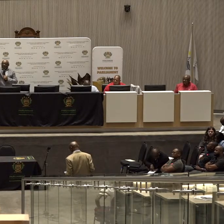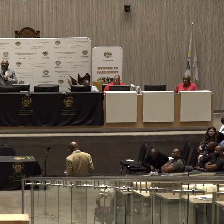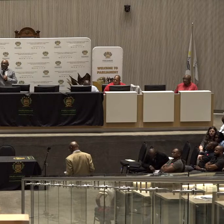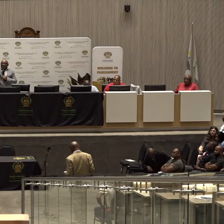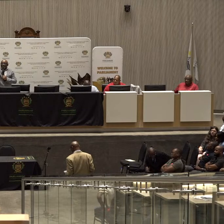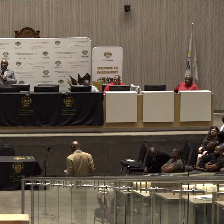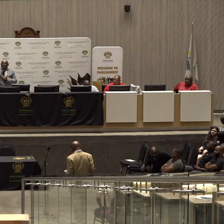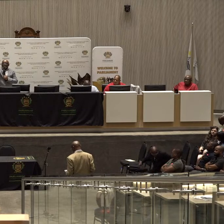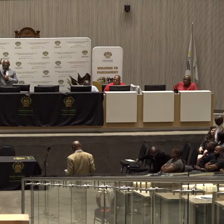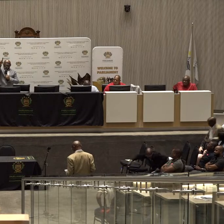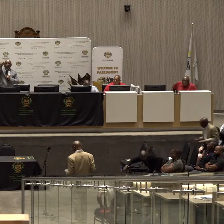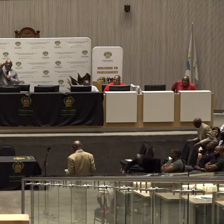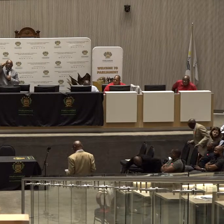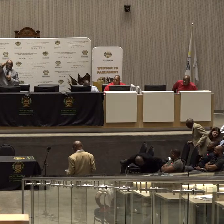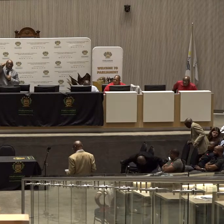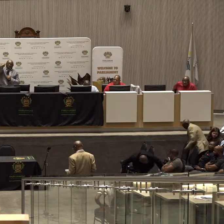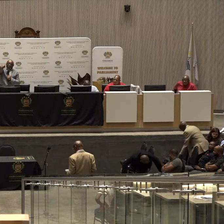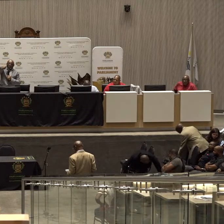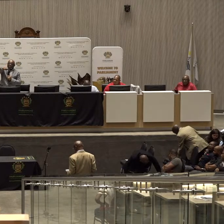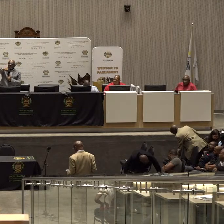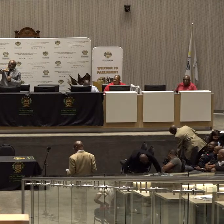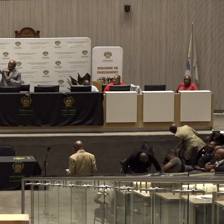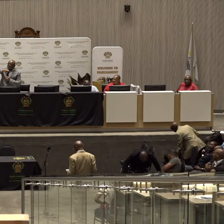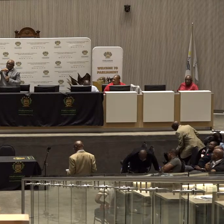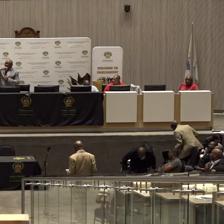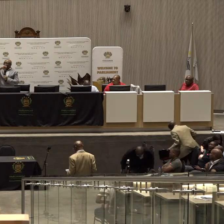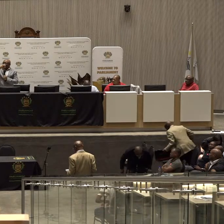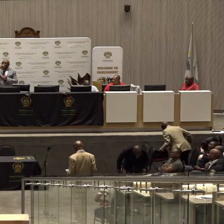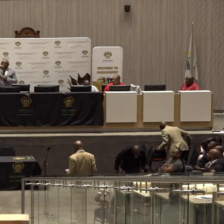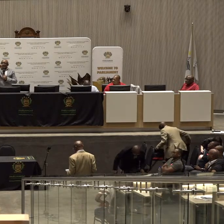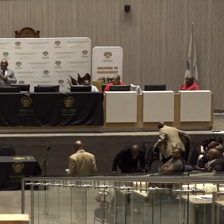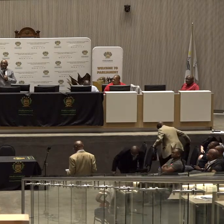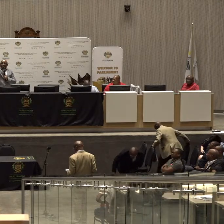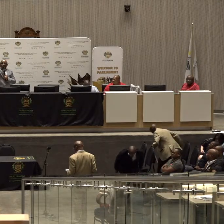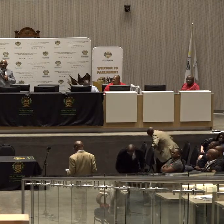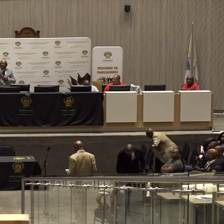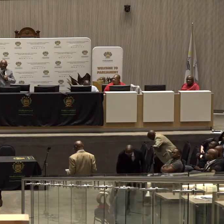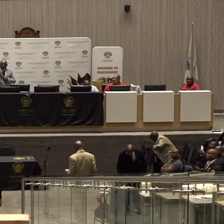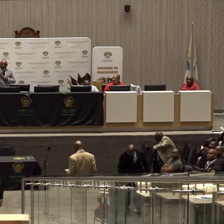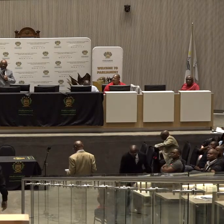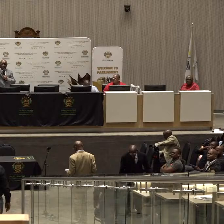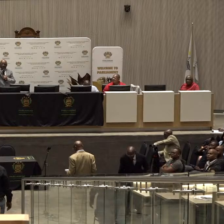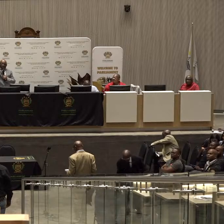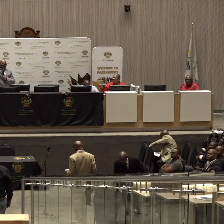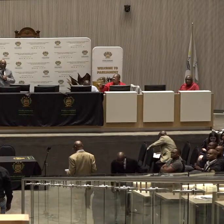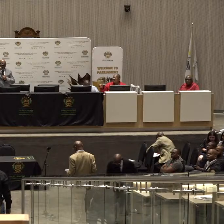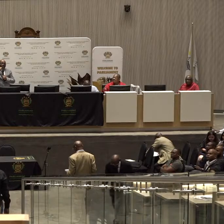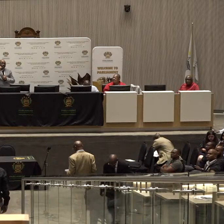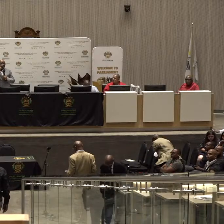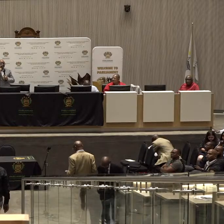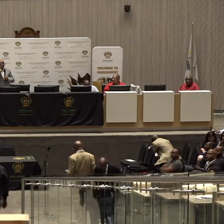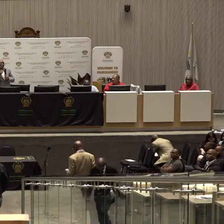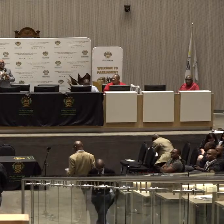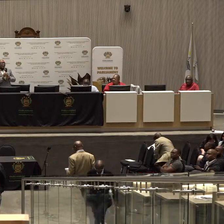three number four number five